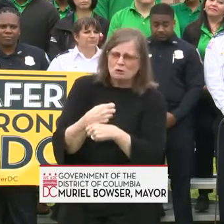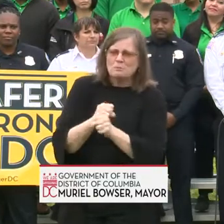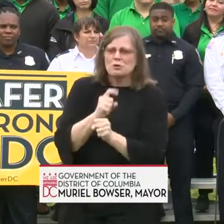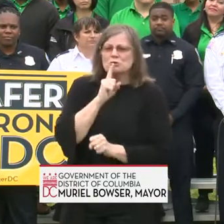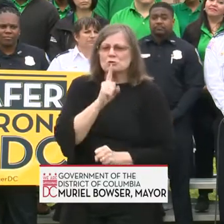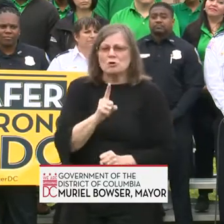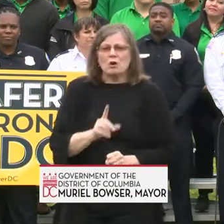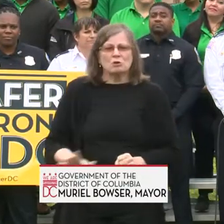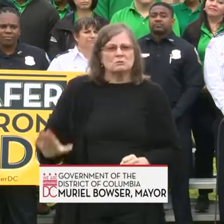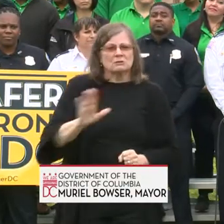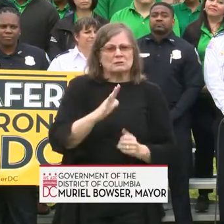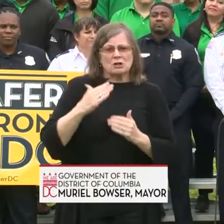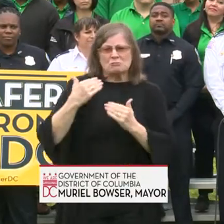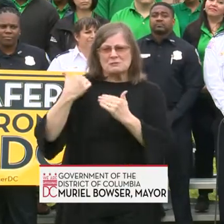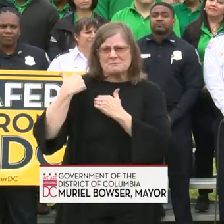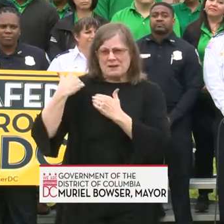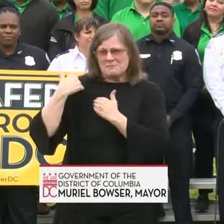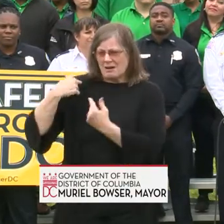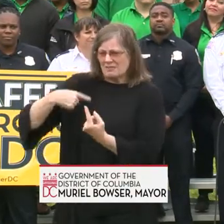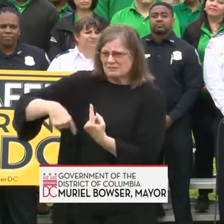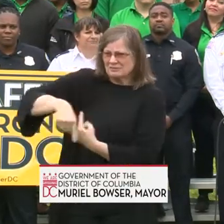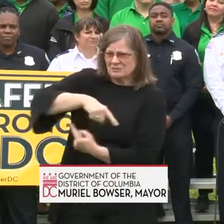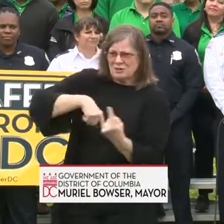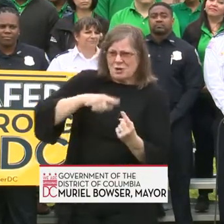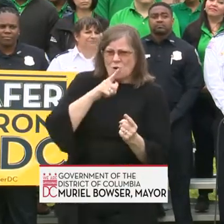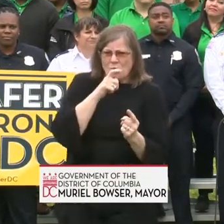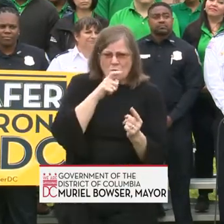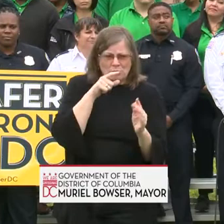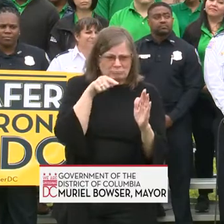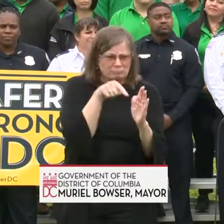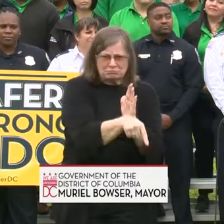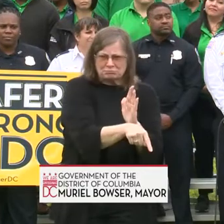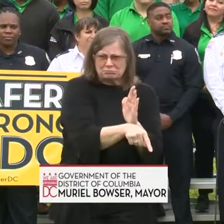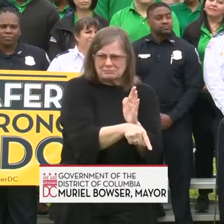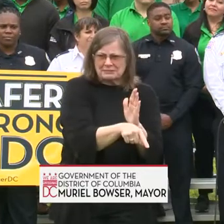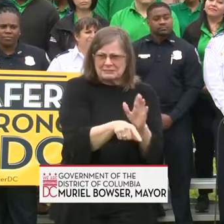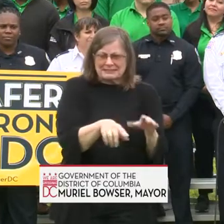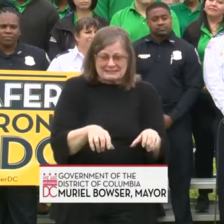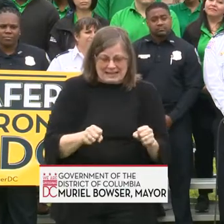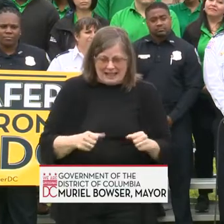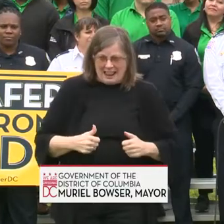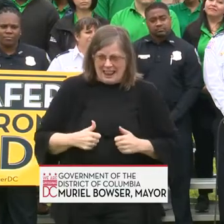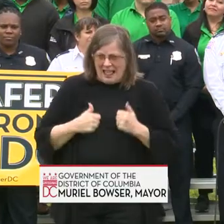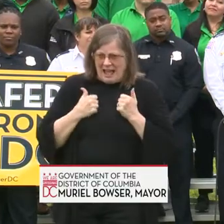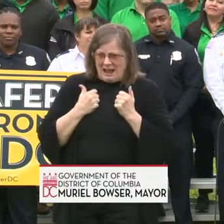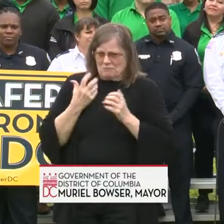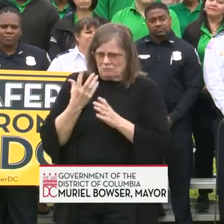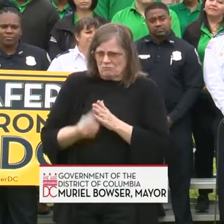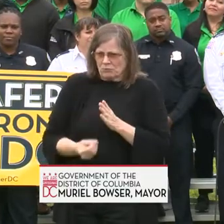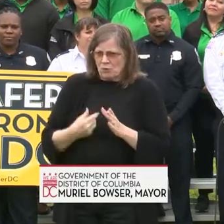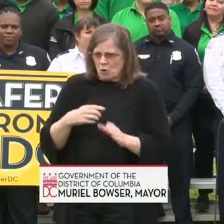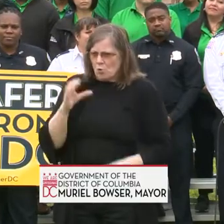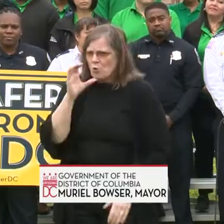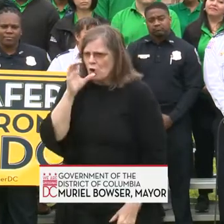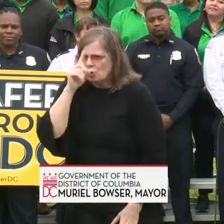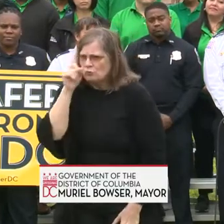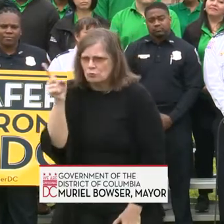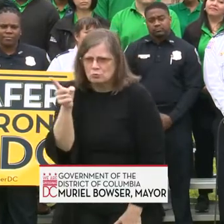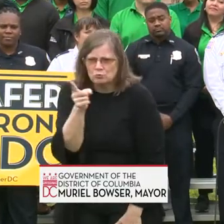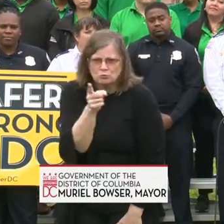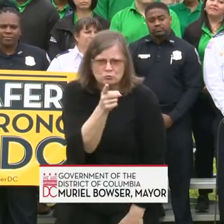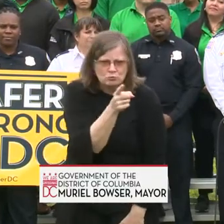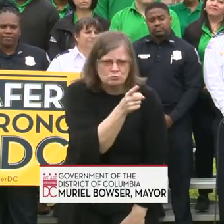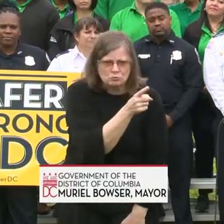wreaking havoc and violence and taking a life in our community, we are looking for you too. And it is very